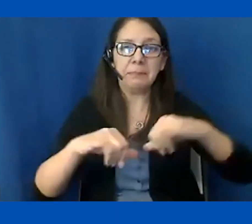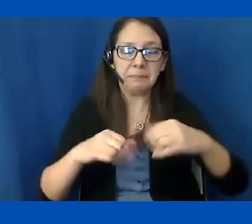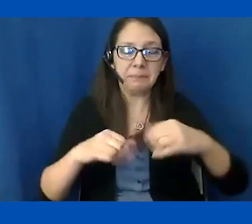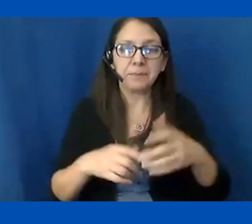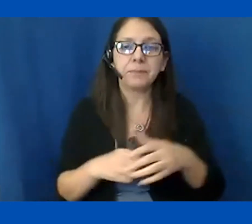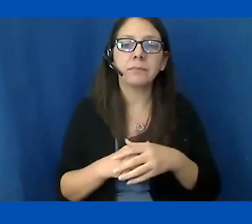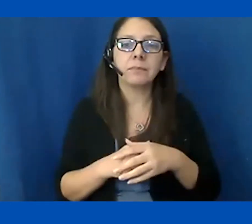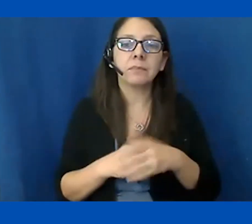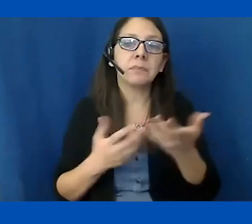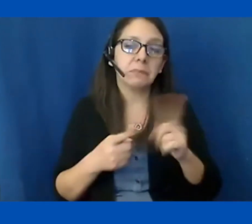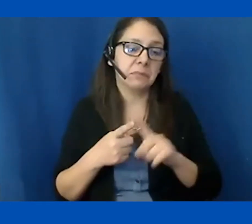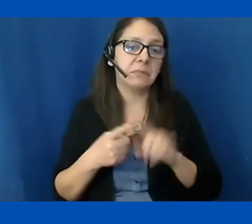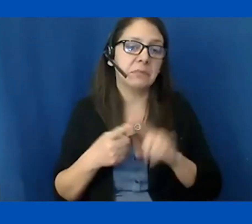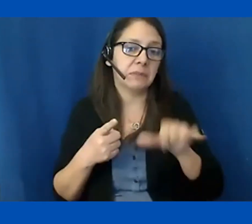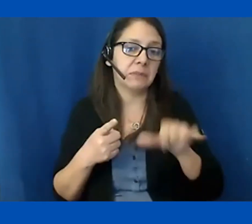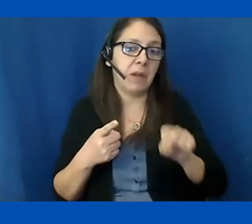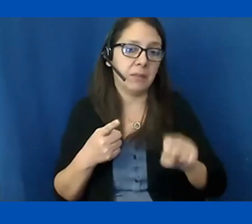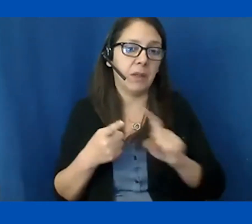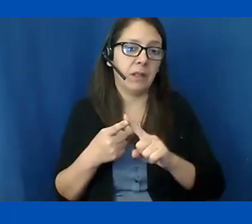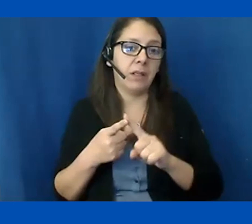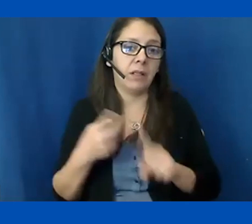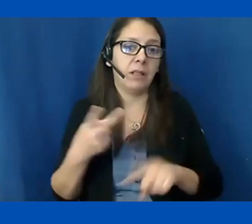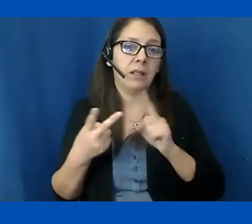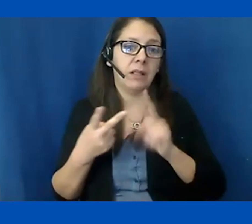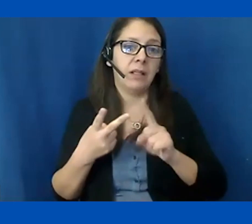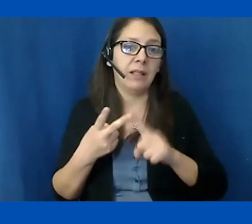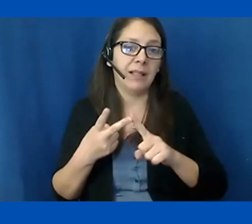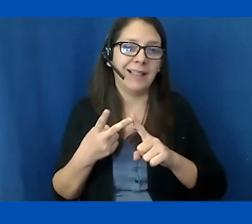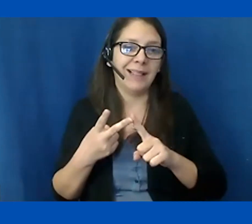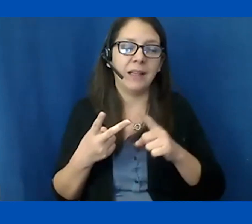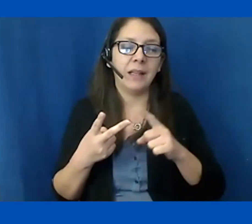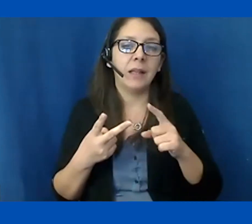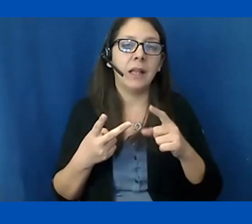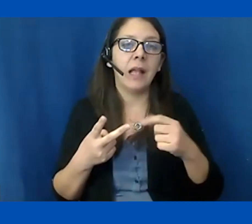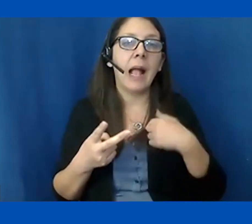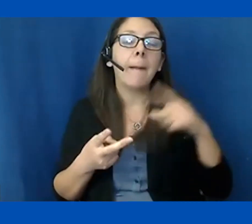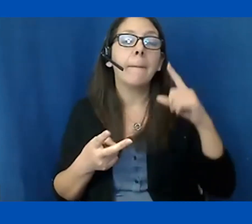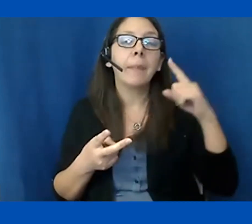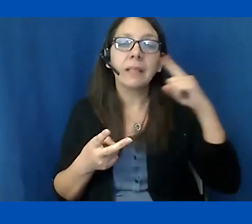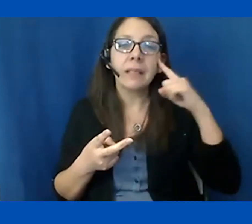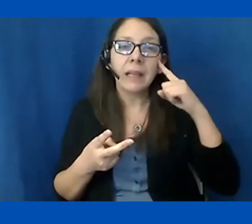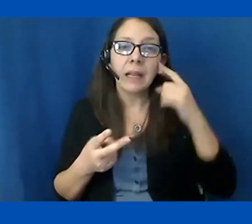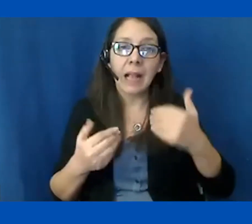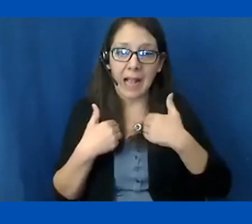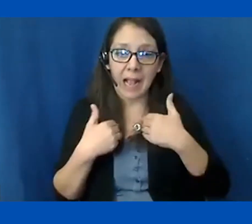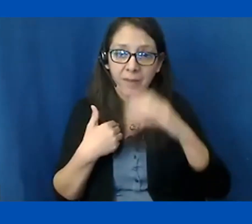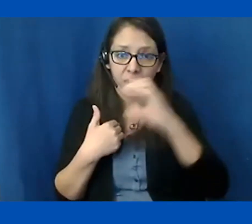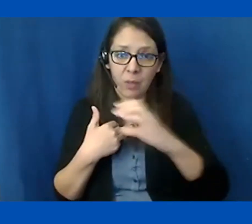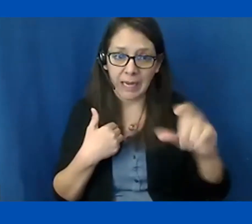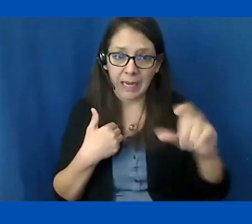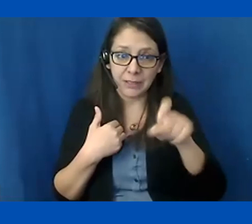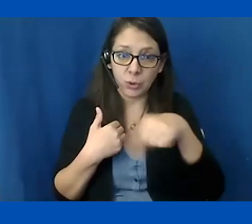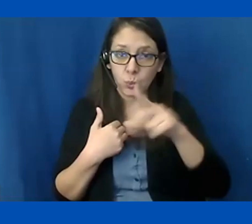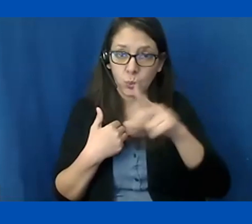so that's a possibility. I believe. I need to know, though, if the closed captions were being